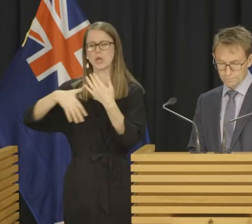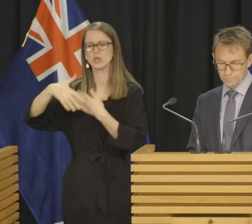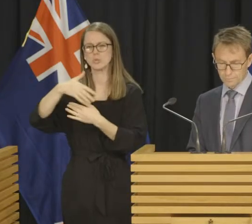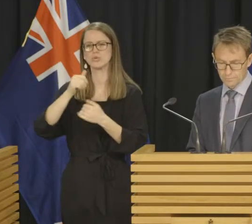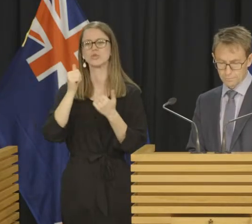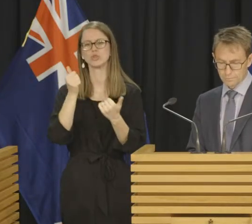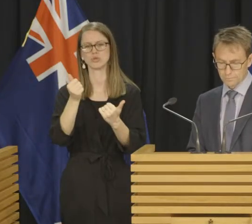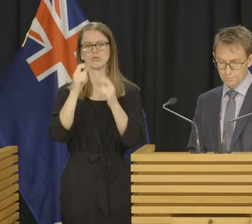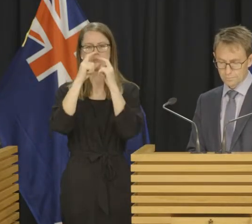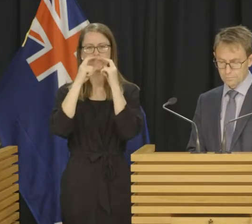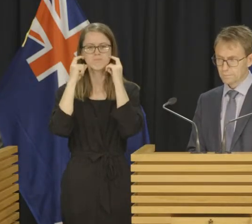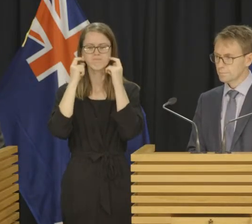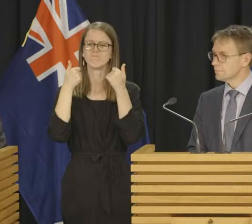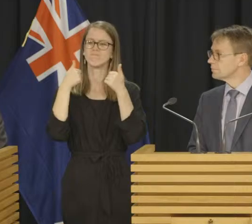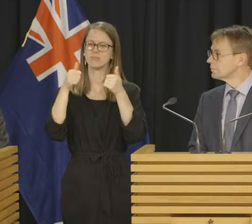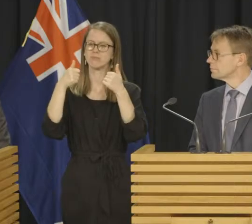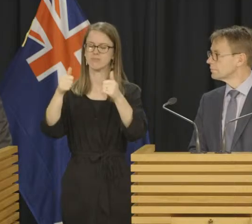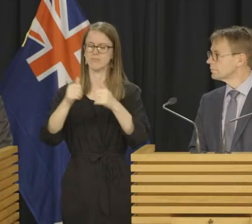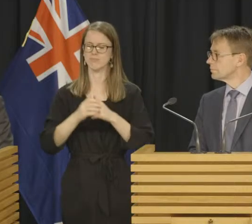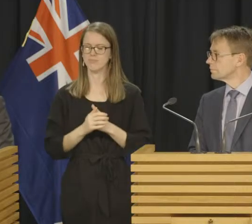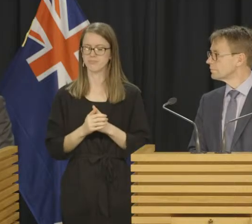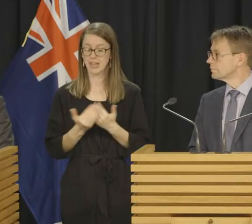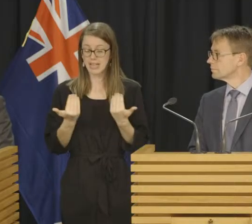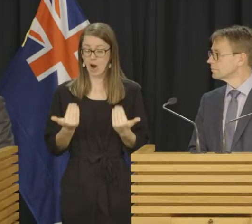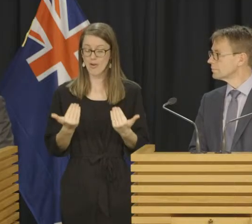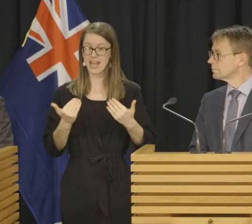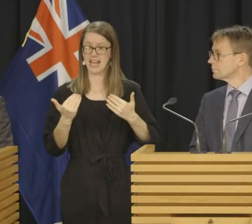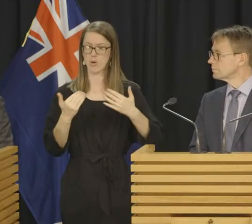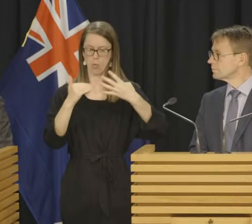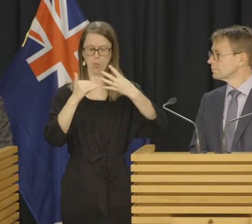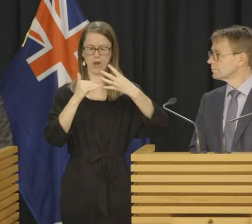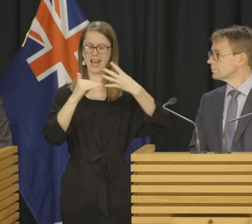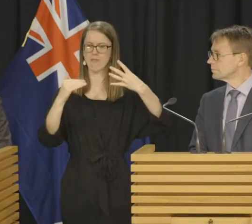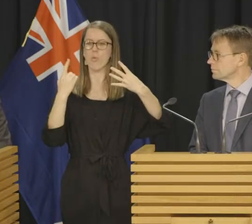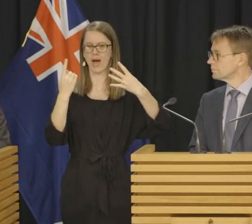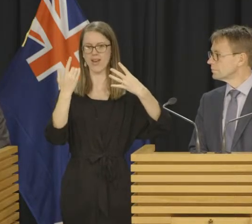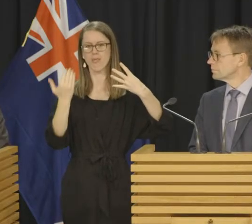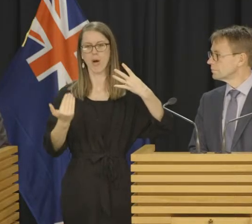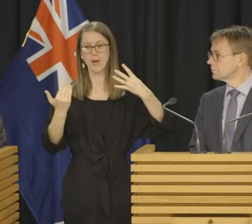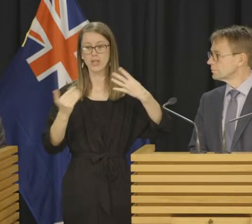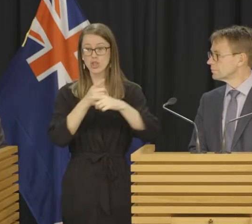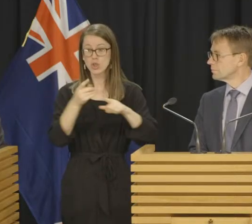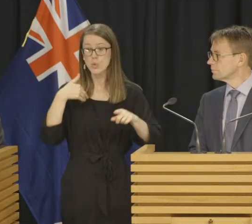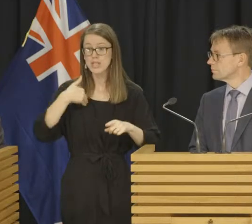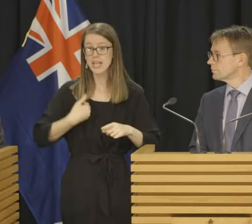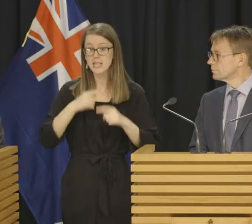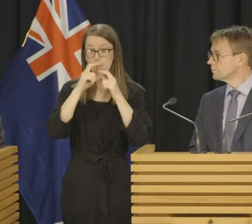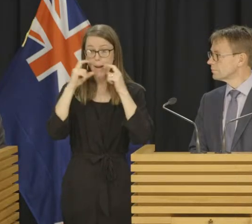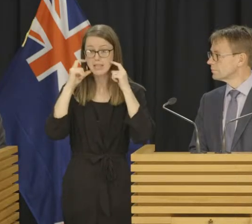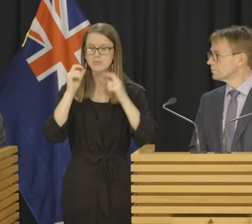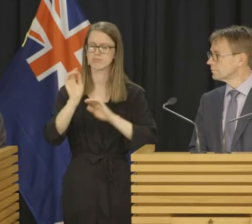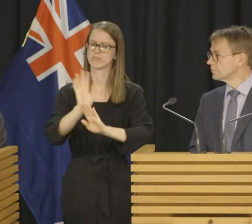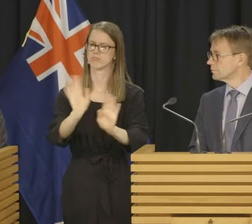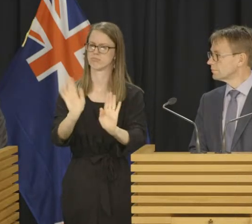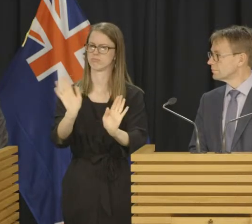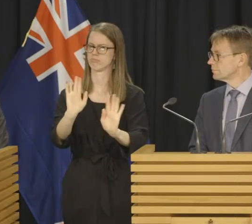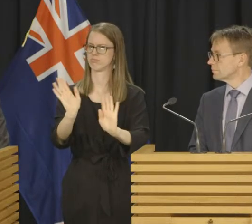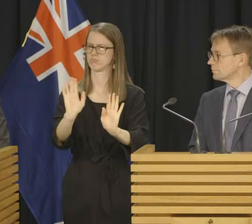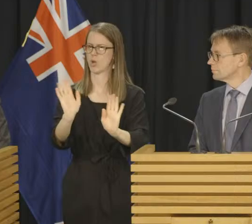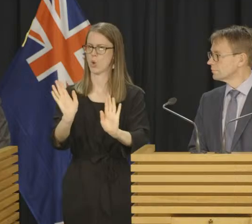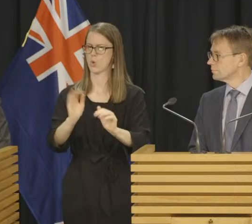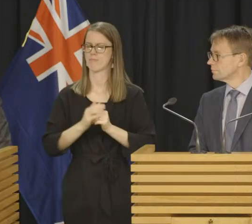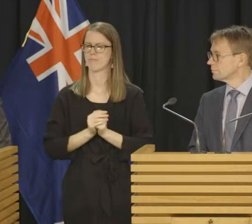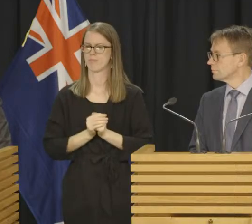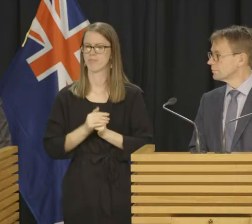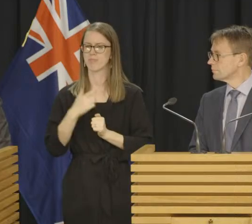situations. Currently, at Alert Level 1, which is where we're at today, it is not necessary for the public to wear masks